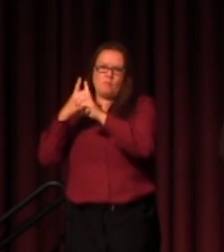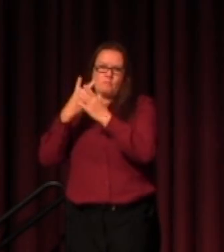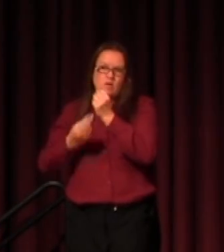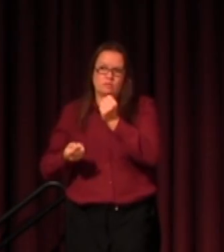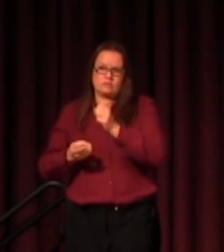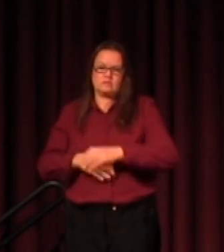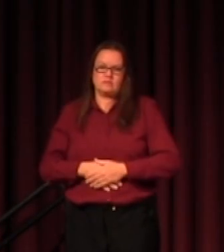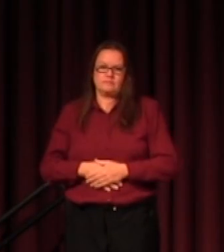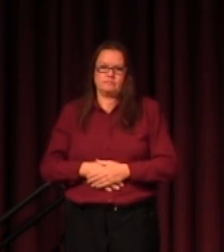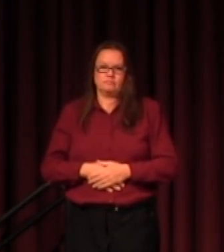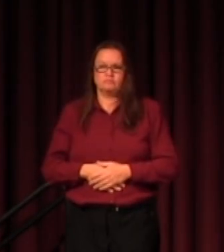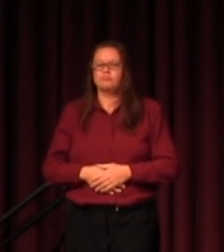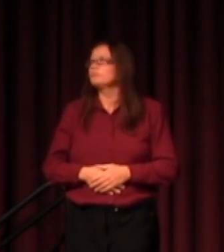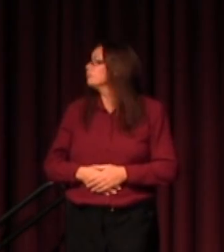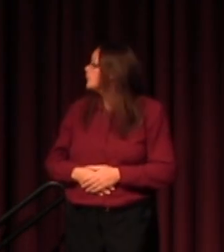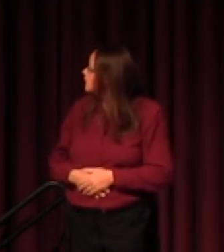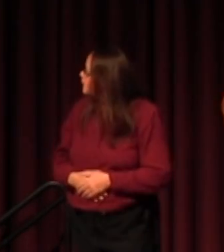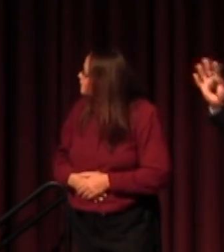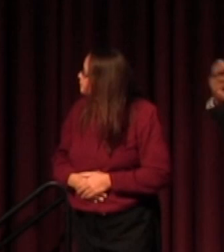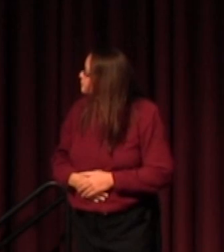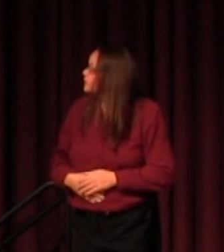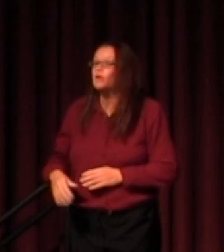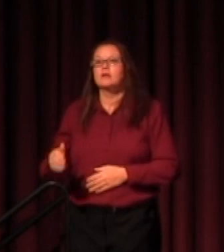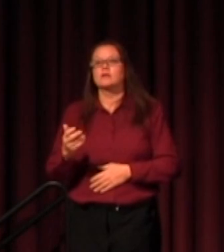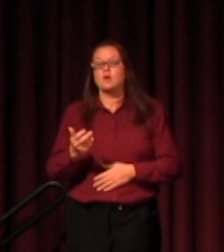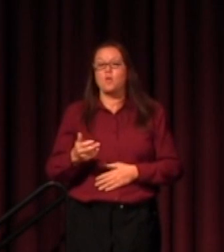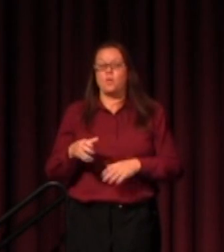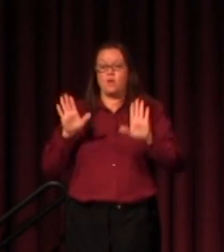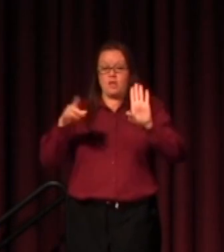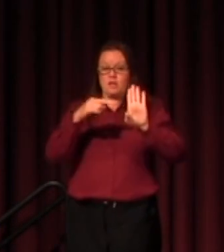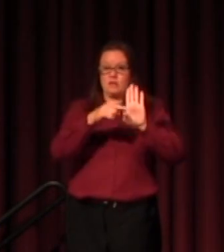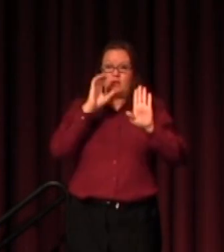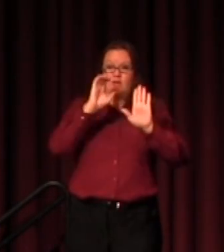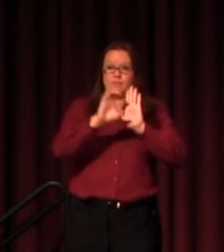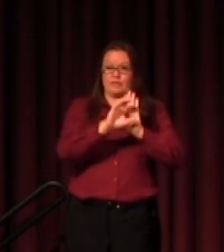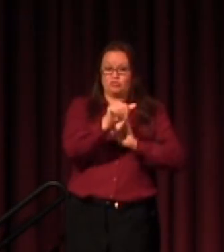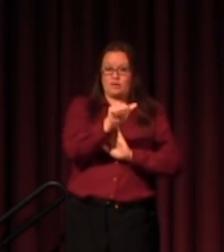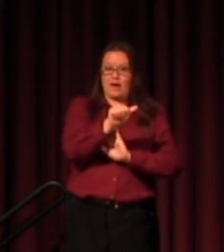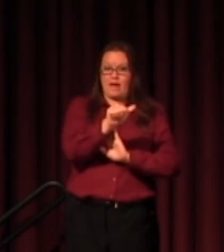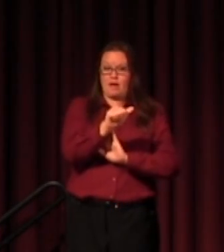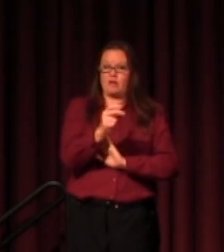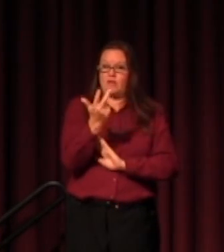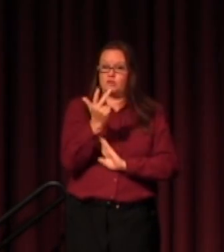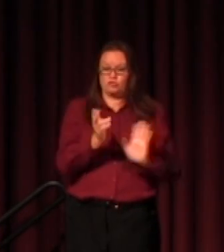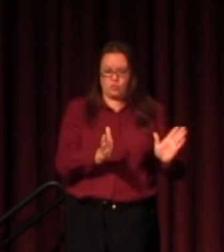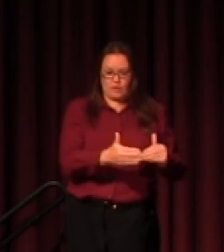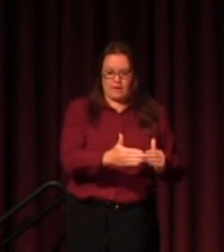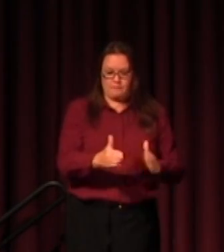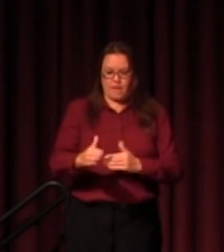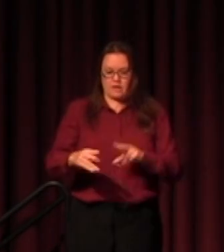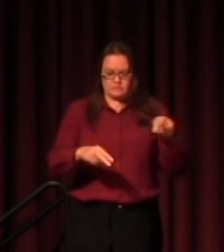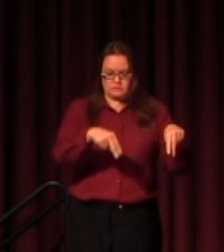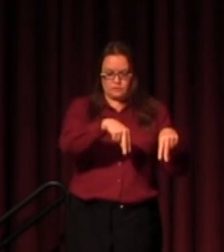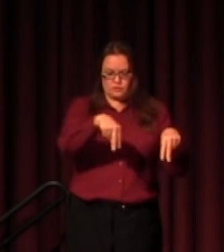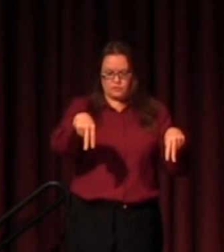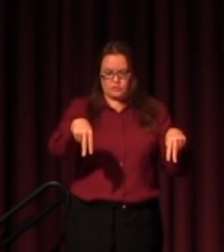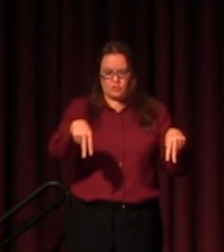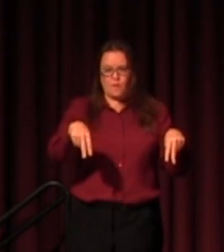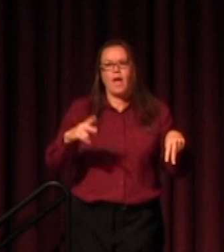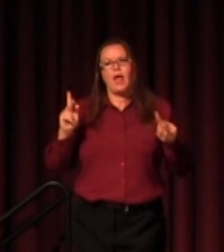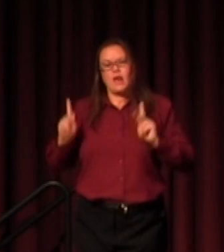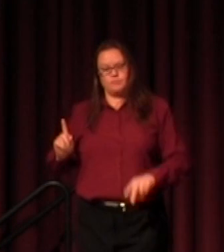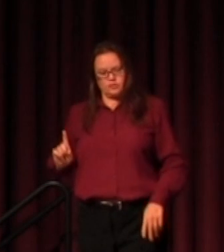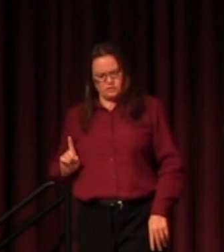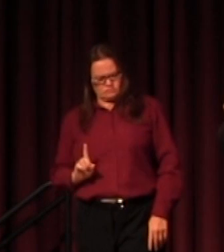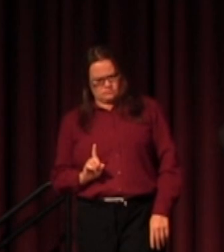If someone were to walk up to the people with those three boxes in image A who own the boxes and said, hey, I think the way you all